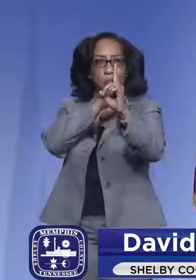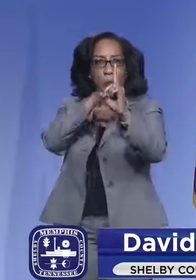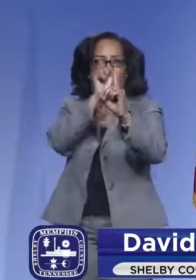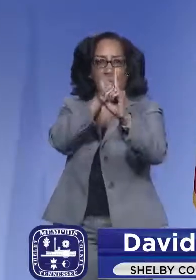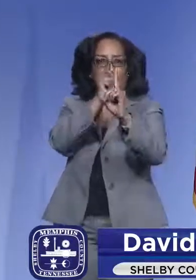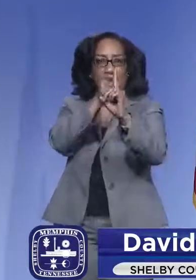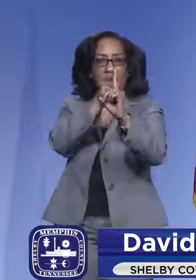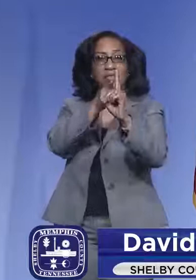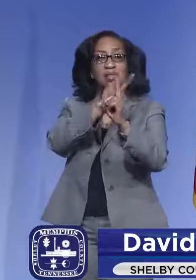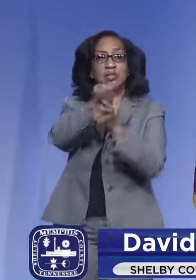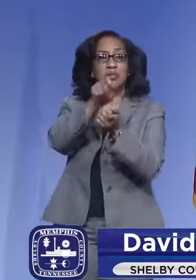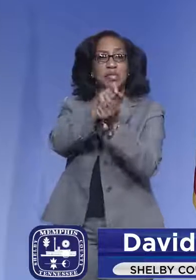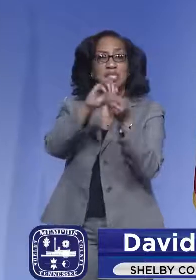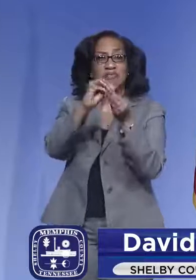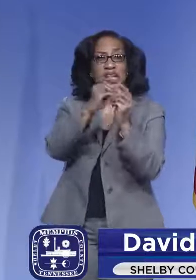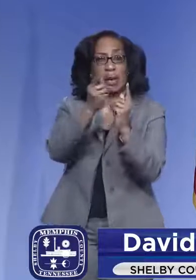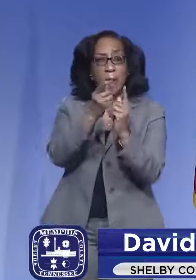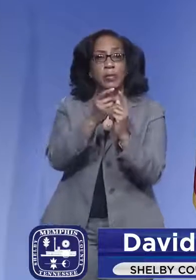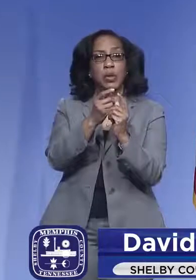that thing, or the other thing.